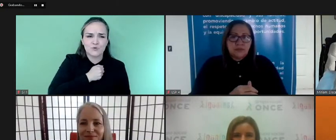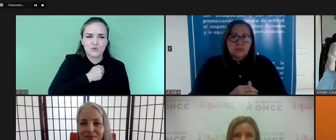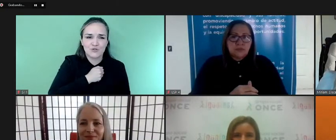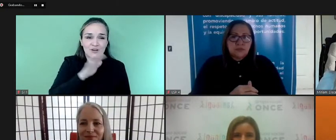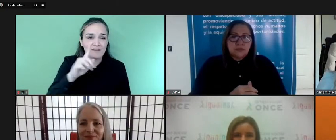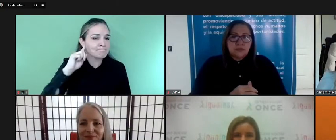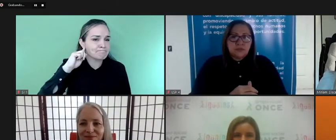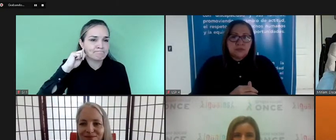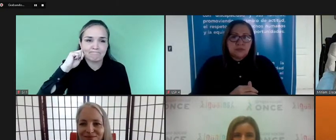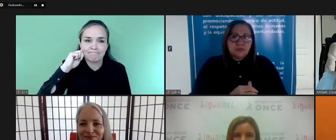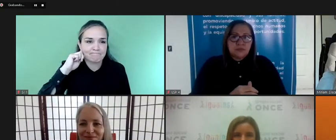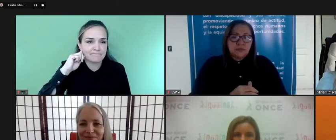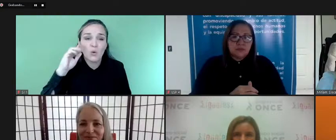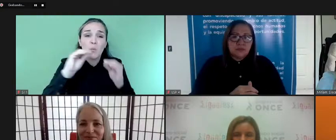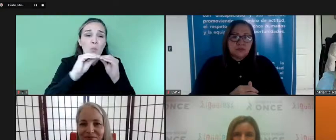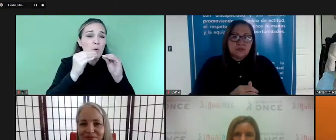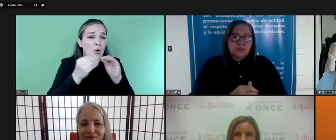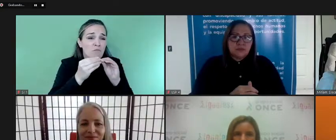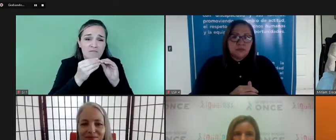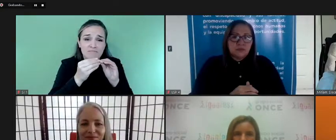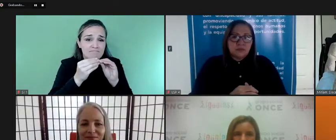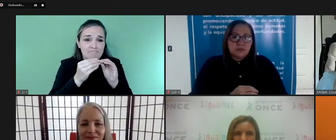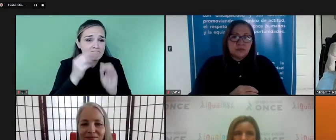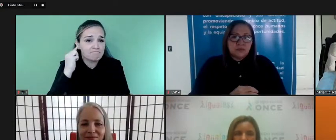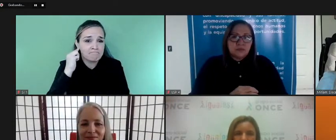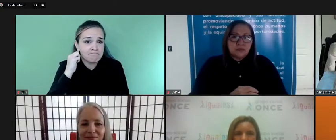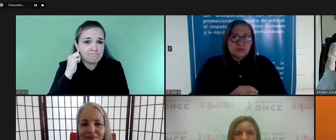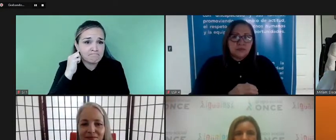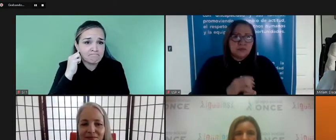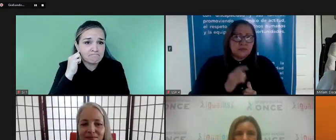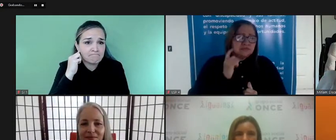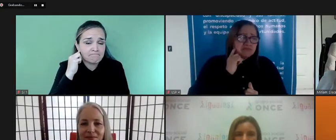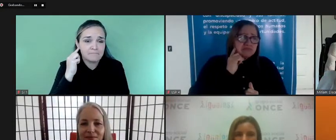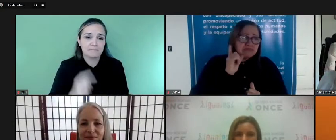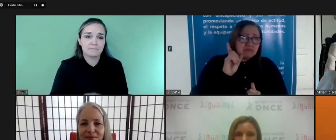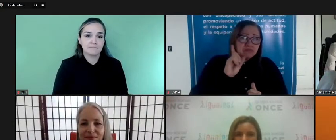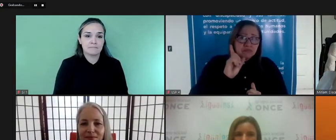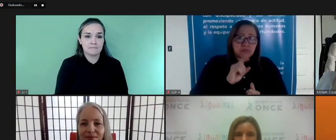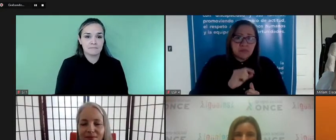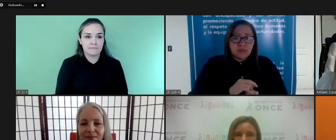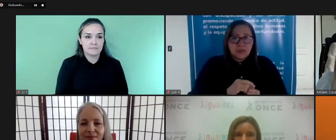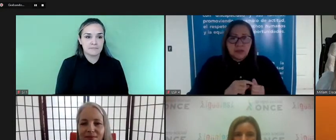your audio is not good we cannot listen to you well